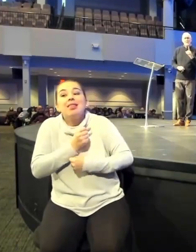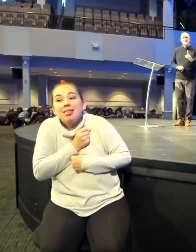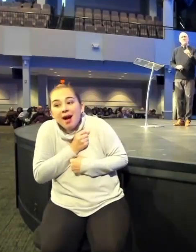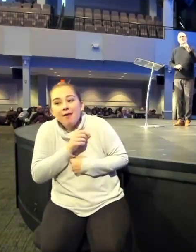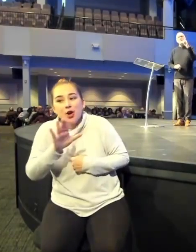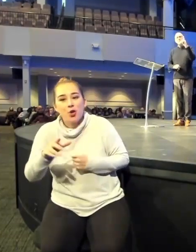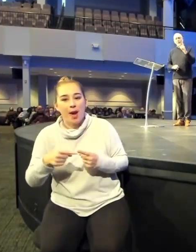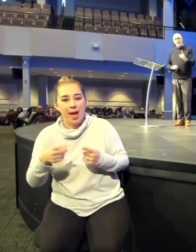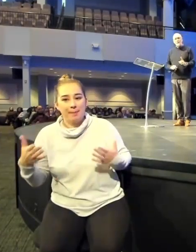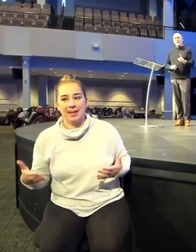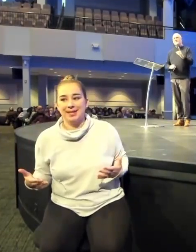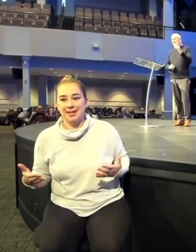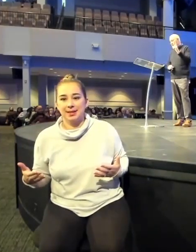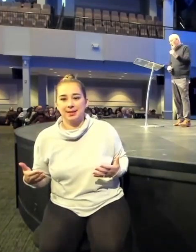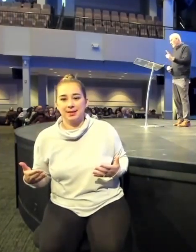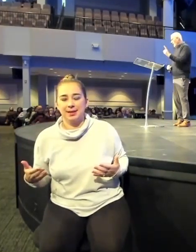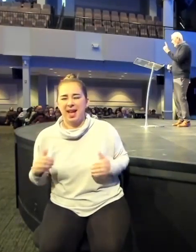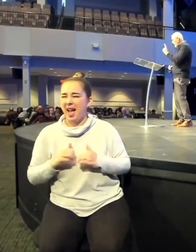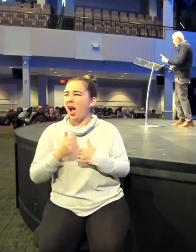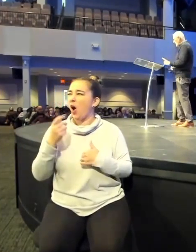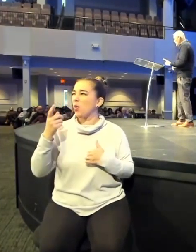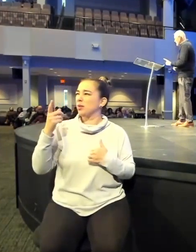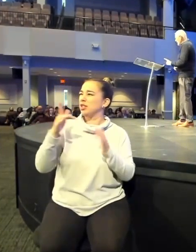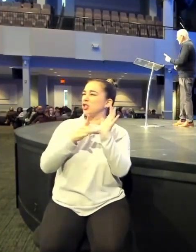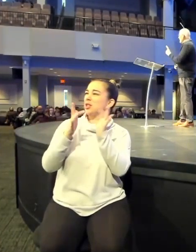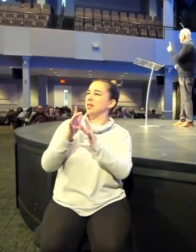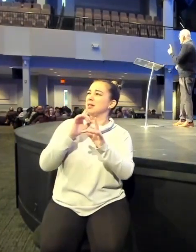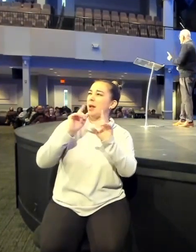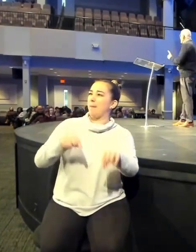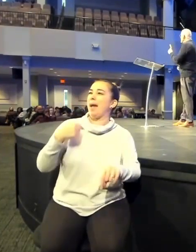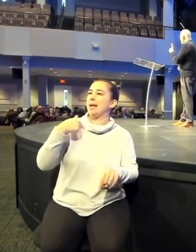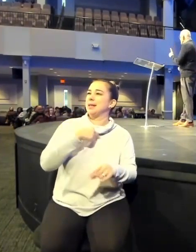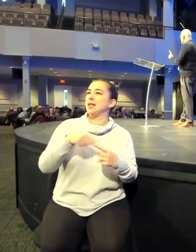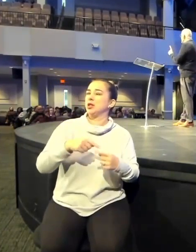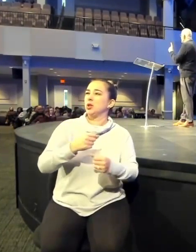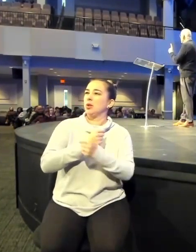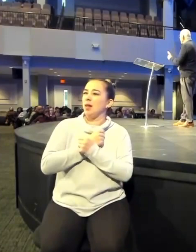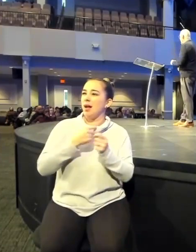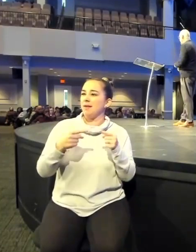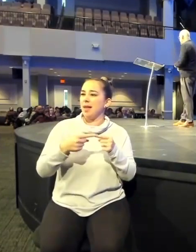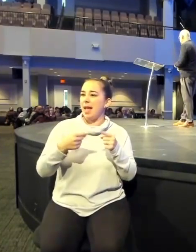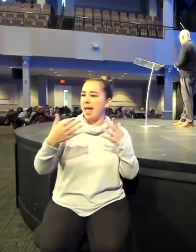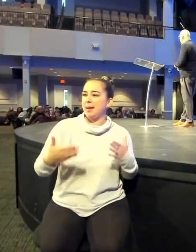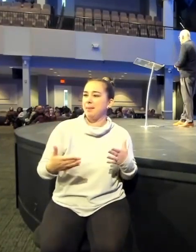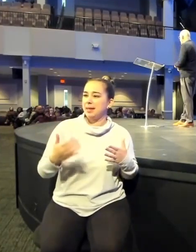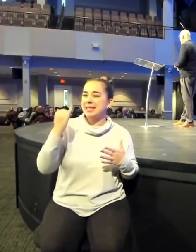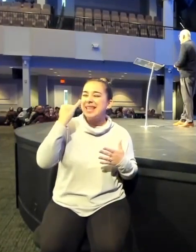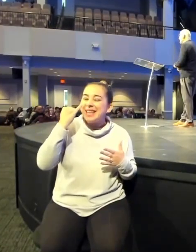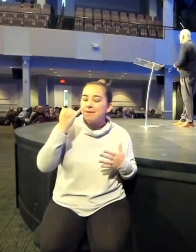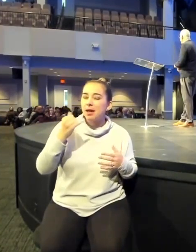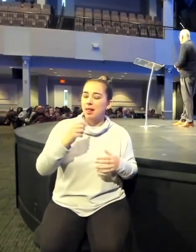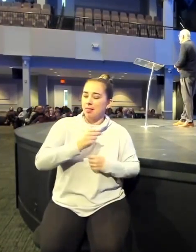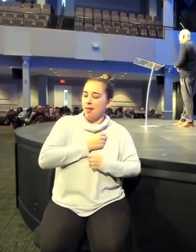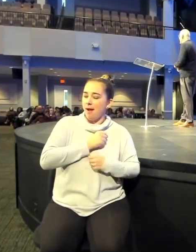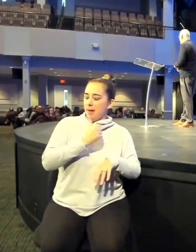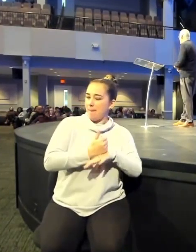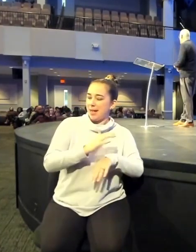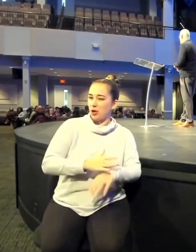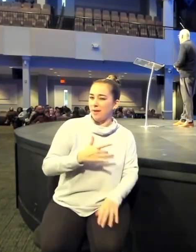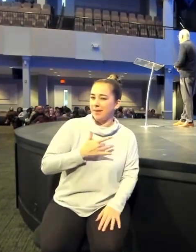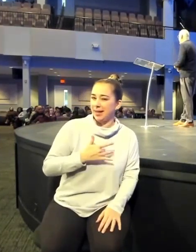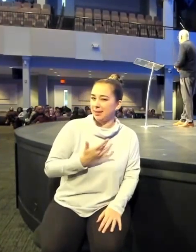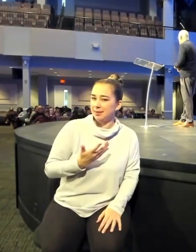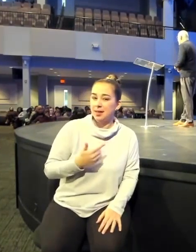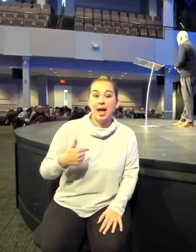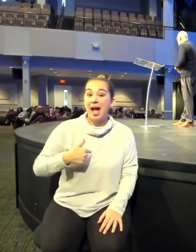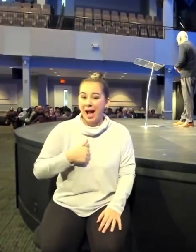could Jesus command us to love our enemies if love was based on a feeling? I don't feel very nice toward